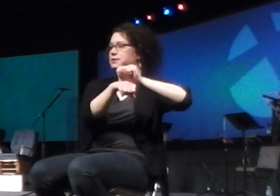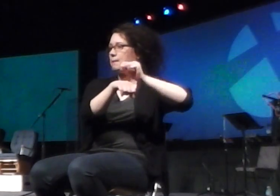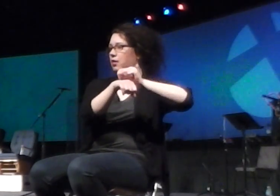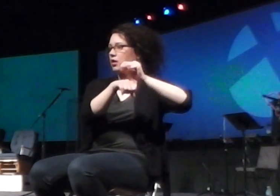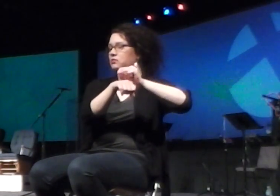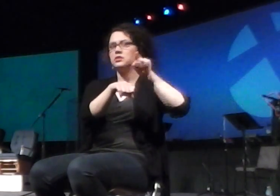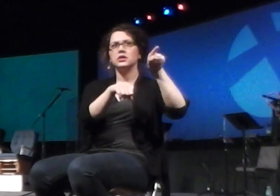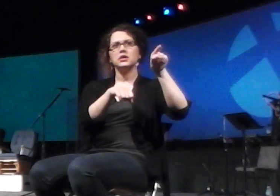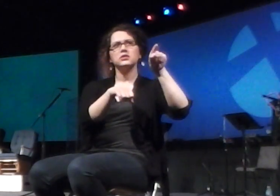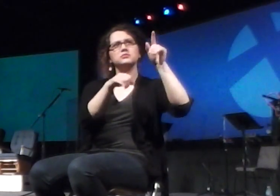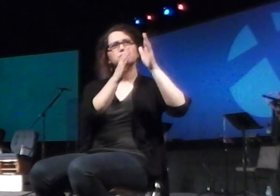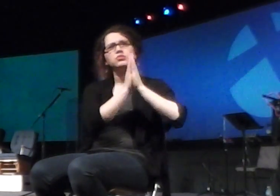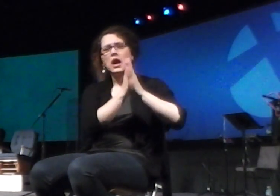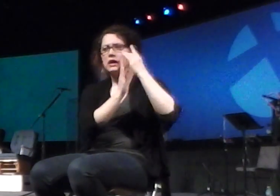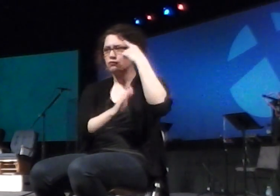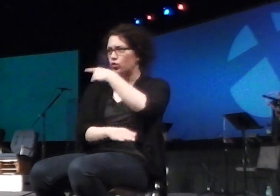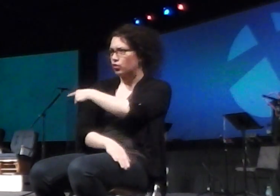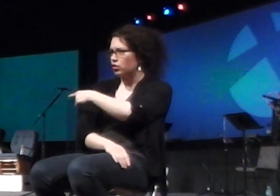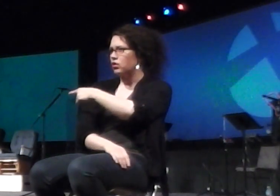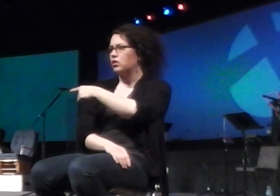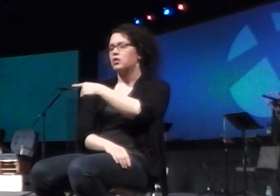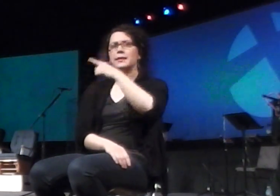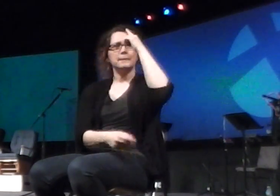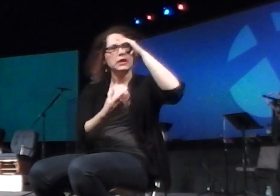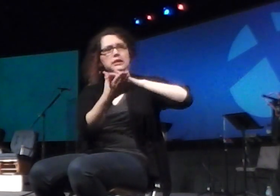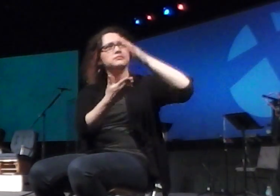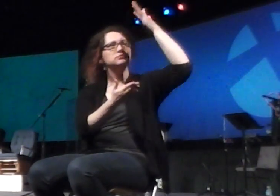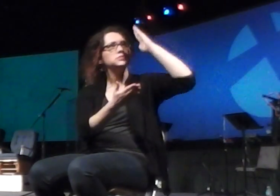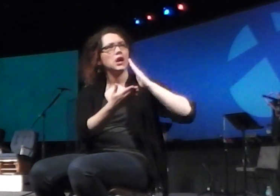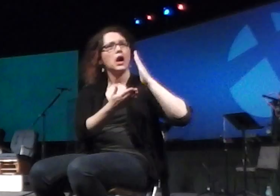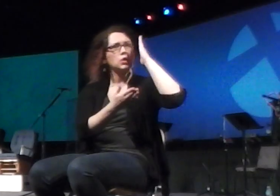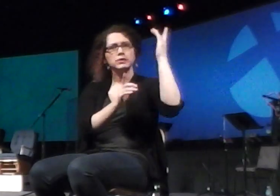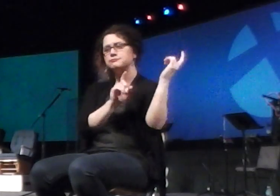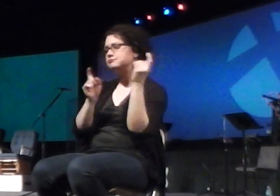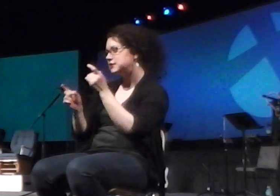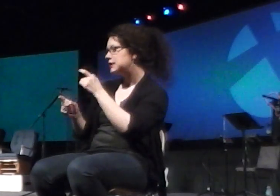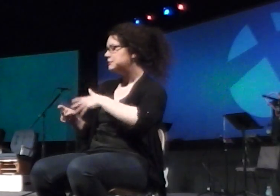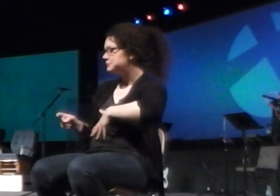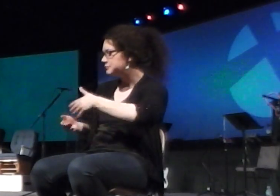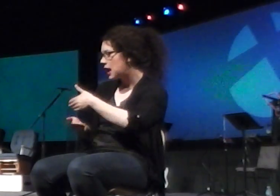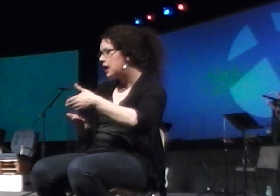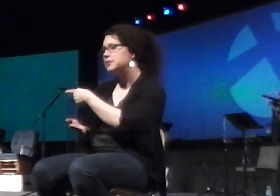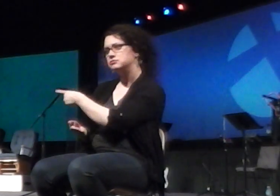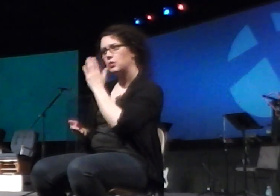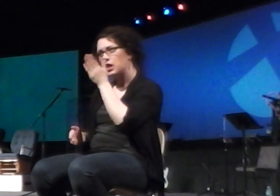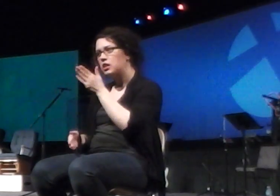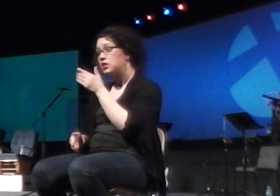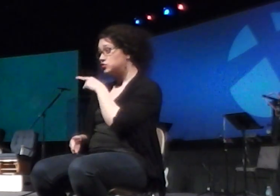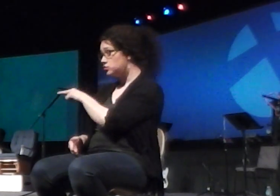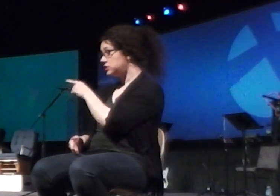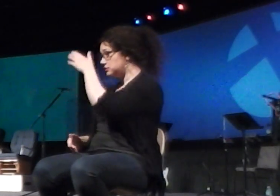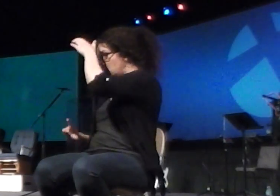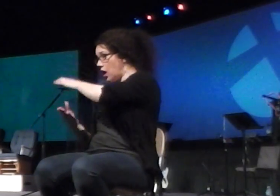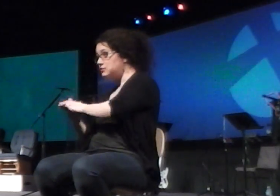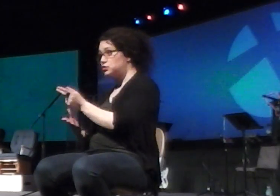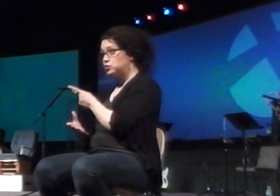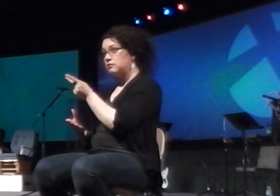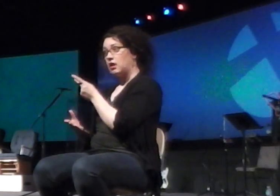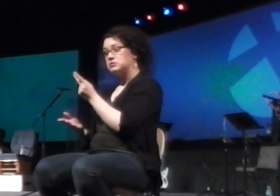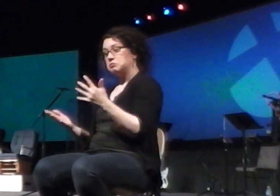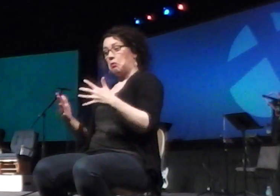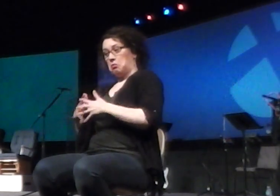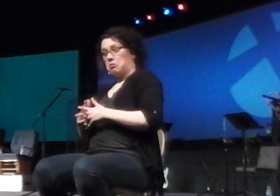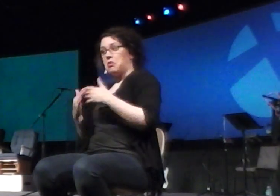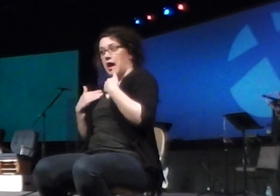he prays for her, and he believes that God is going to grant her a child. And so she and her husband do conceive, and